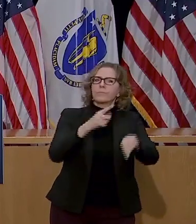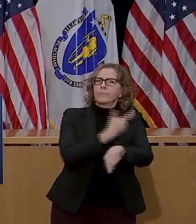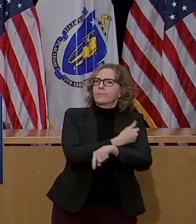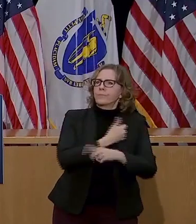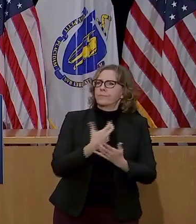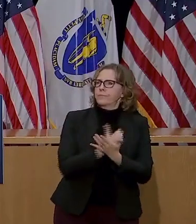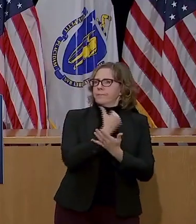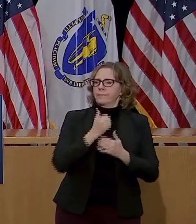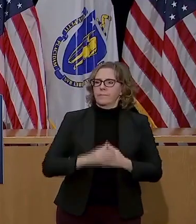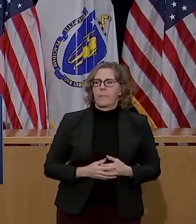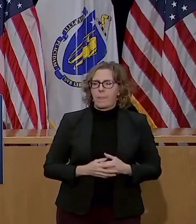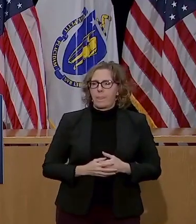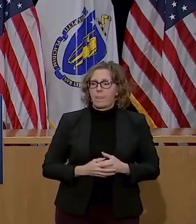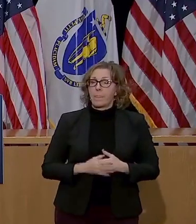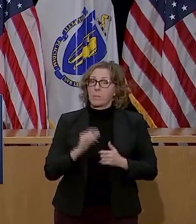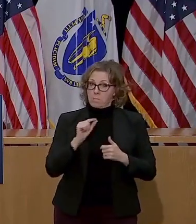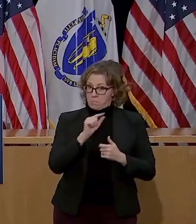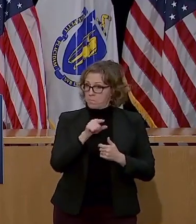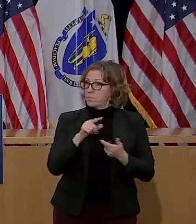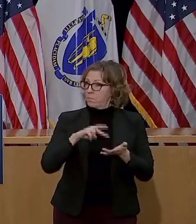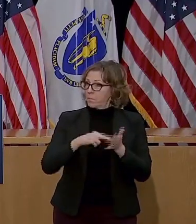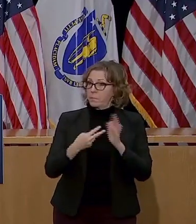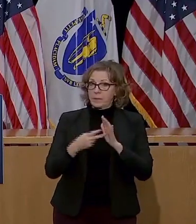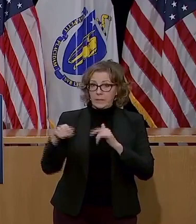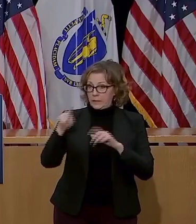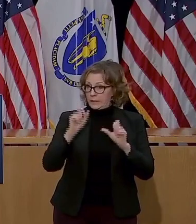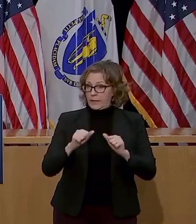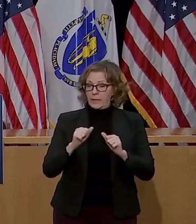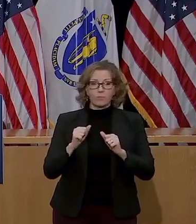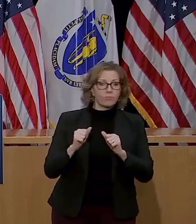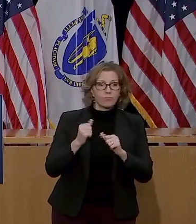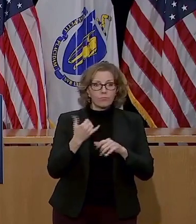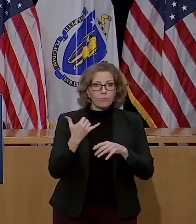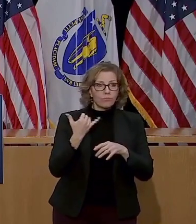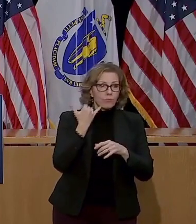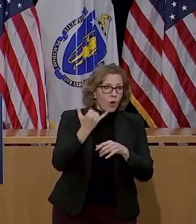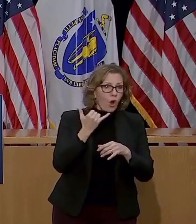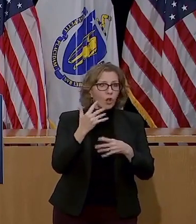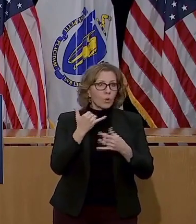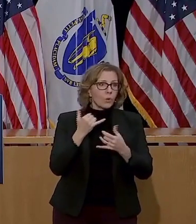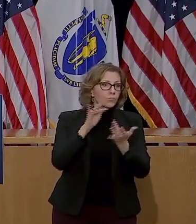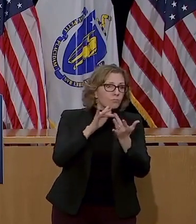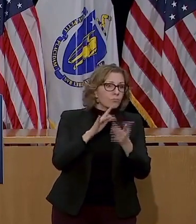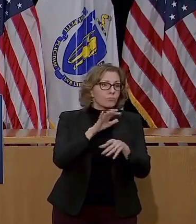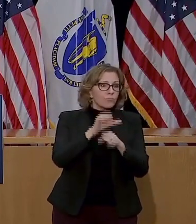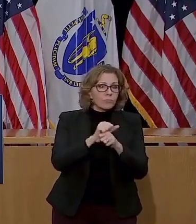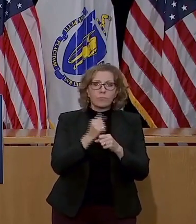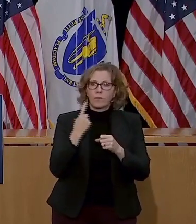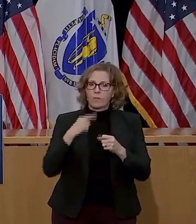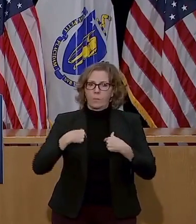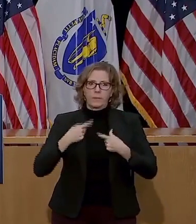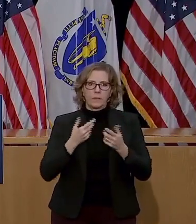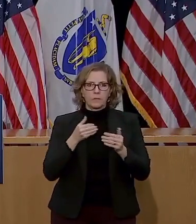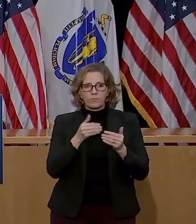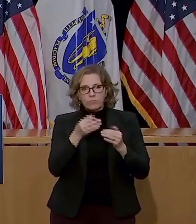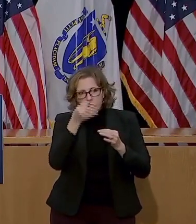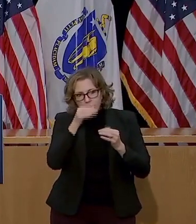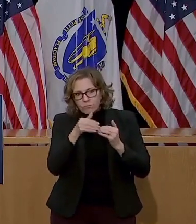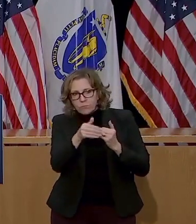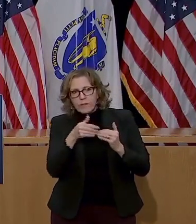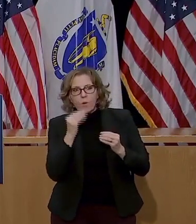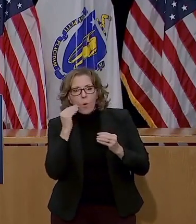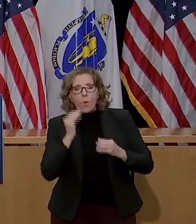appointments at a site that's convenient to them. Vaccination sites are established in every region to provide maximum